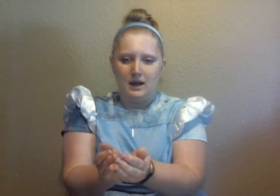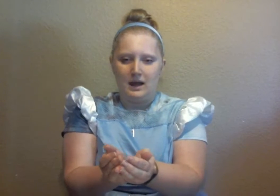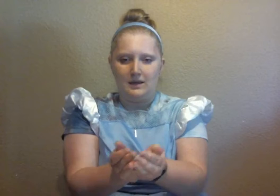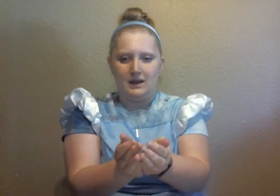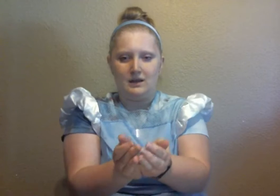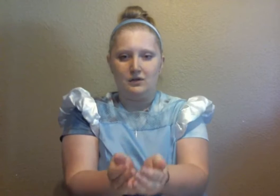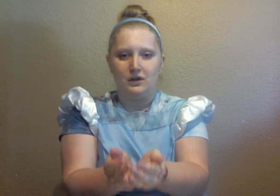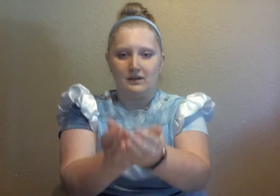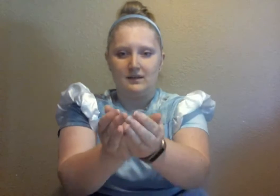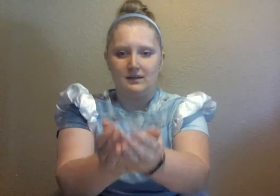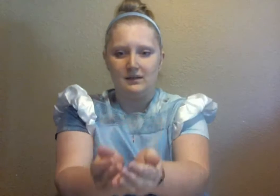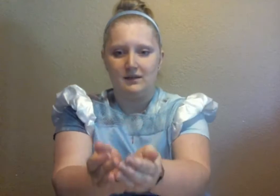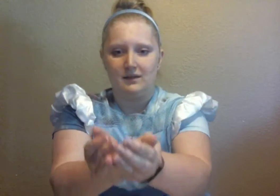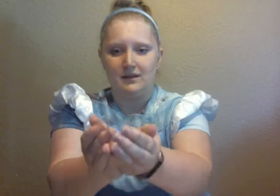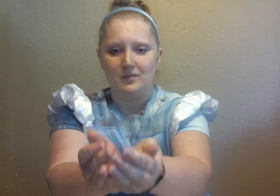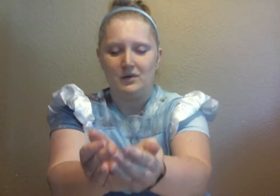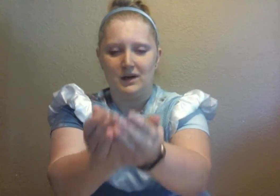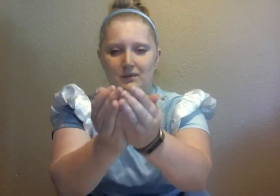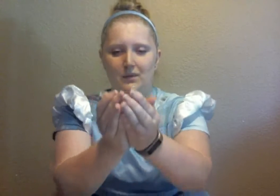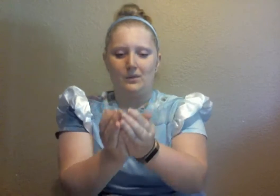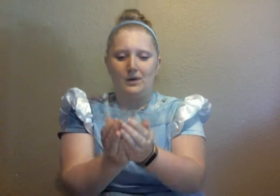and then you just bring it forward.